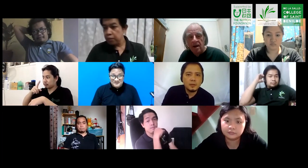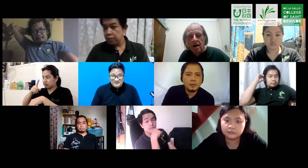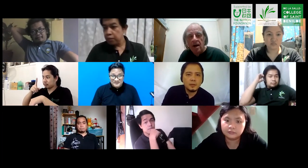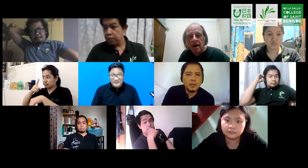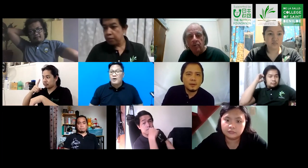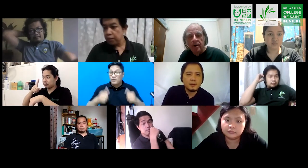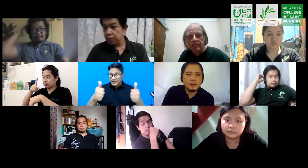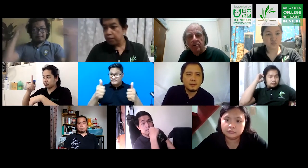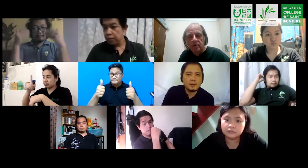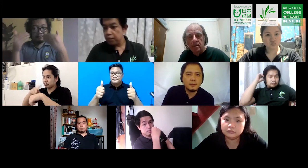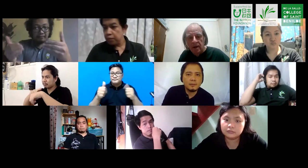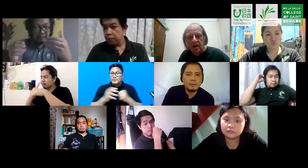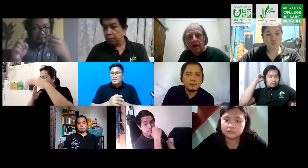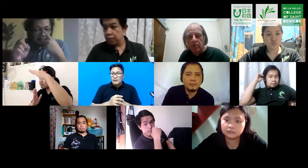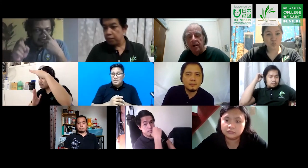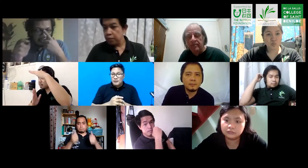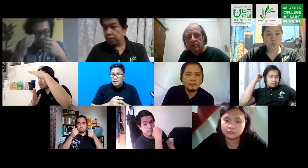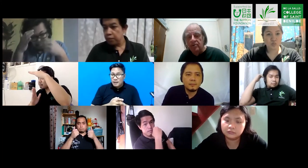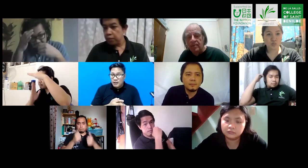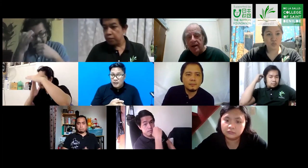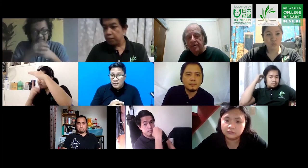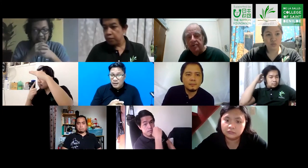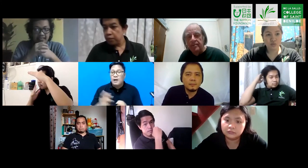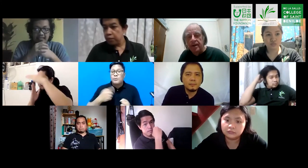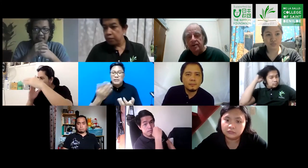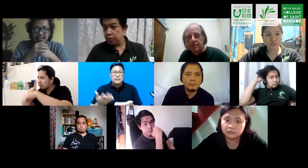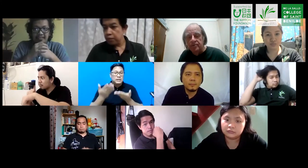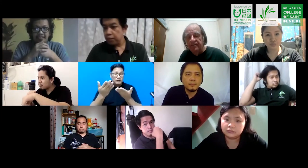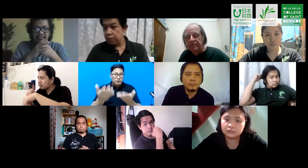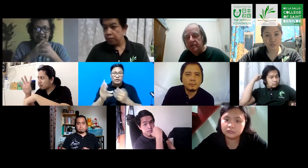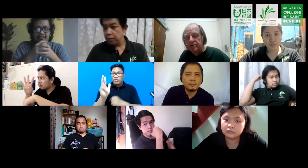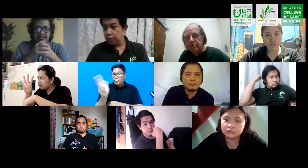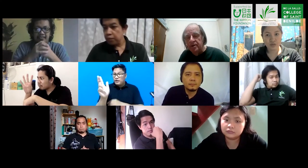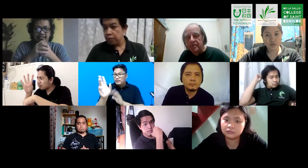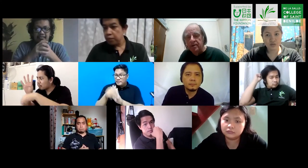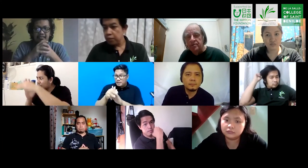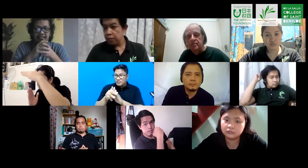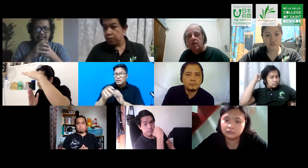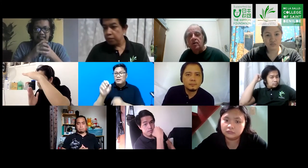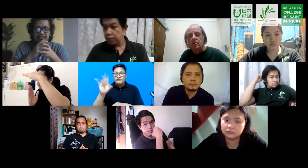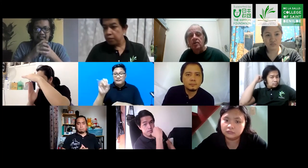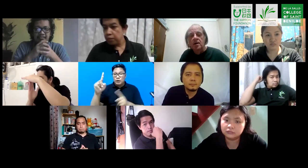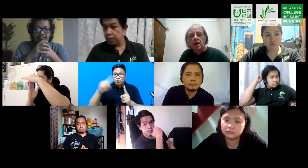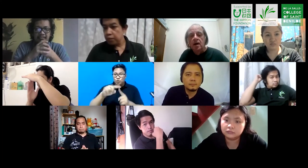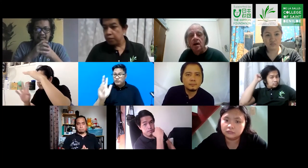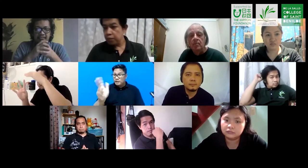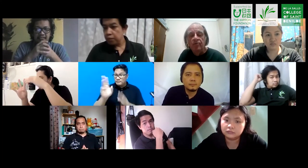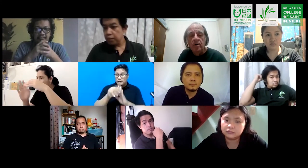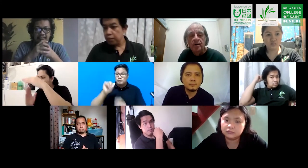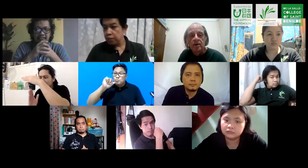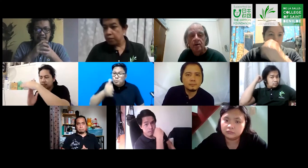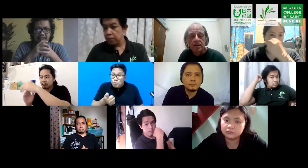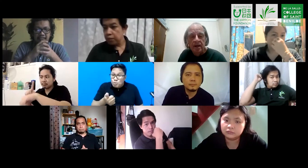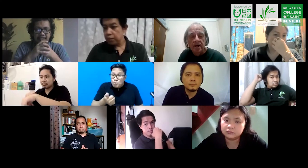Okay, Yeah. I will give you about 30 minutes, 15 to 30 minutes tomorrow